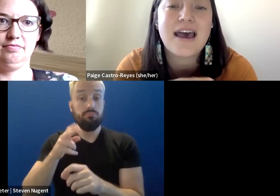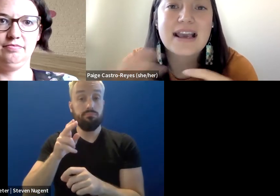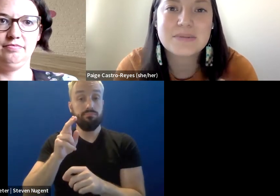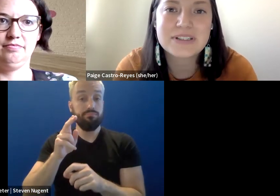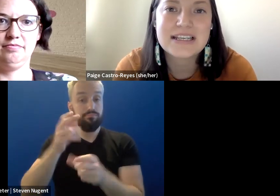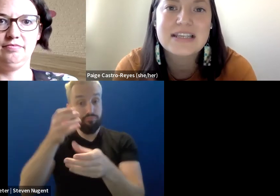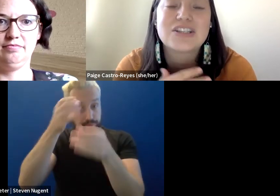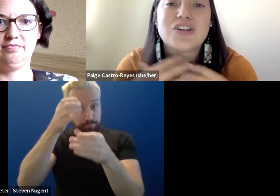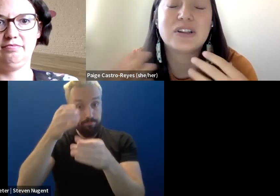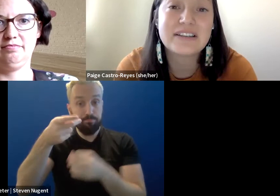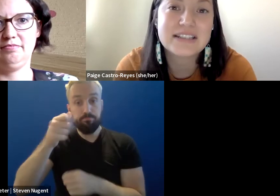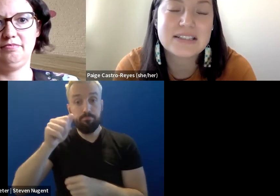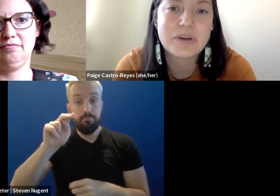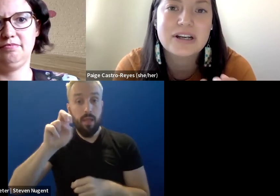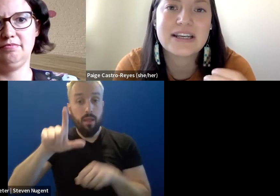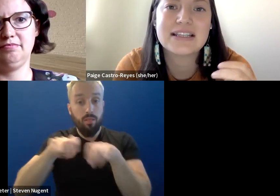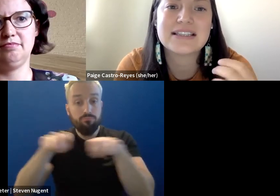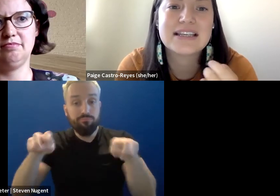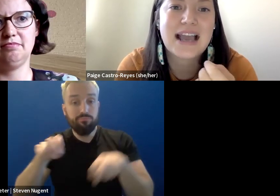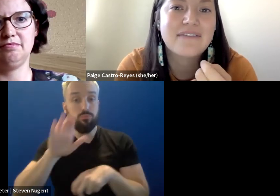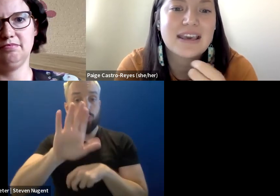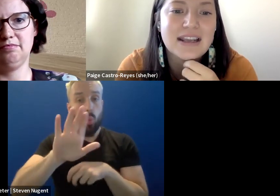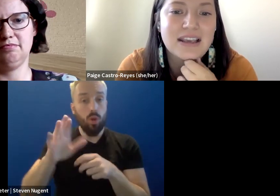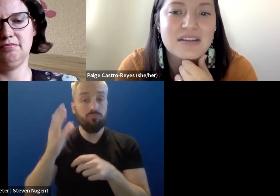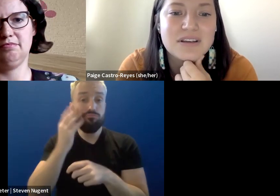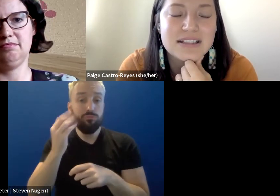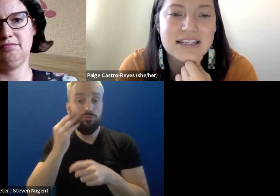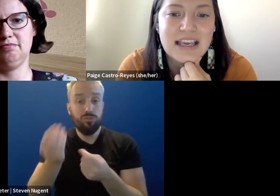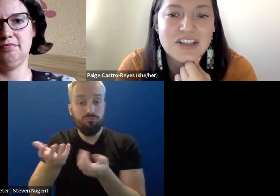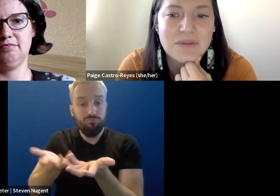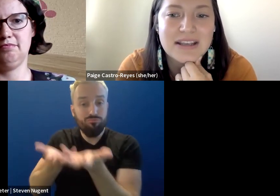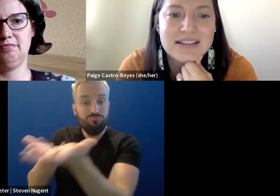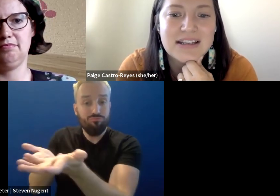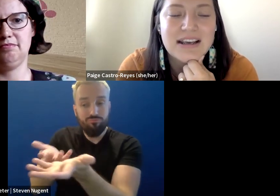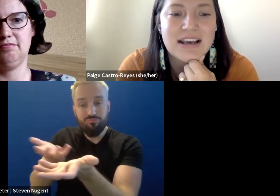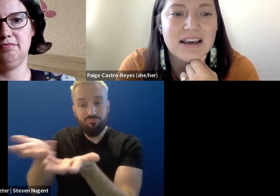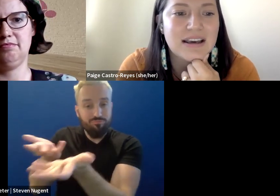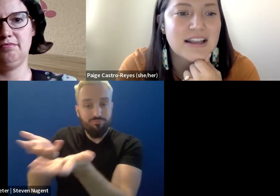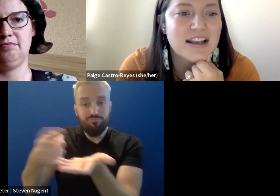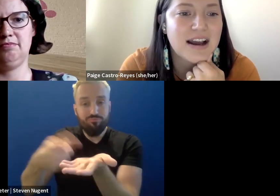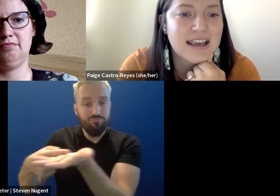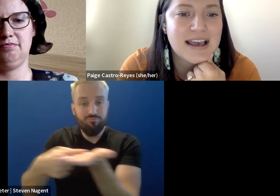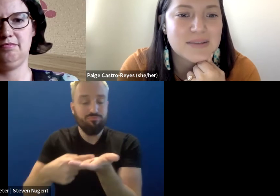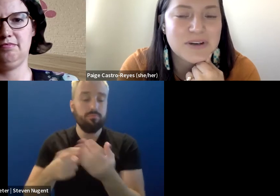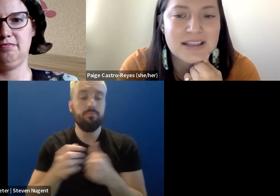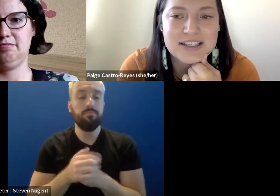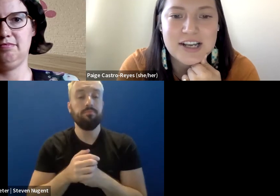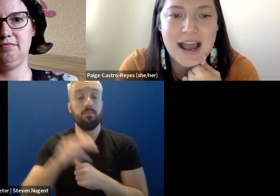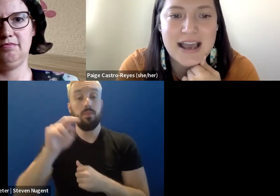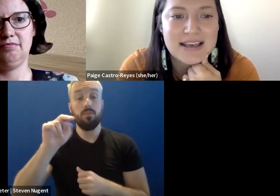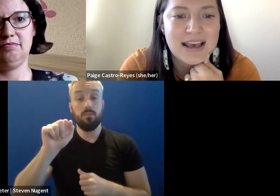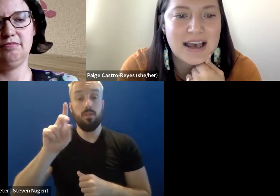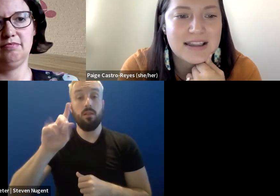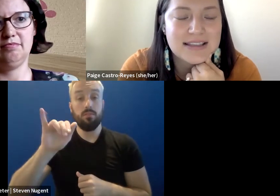your expertise, your lived experience in navigating community engagement. Nadia has put in